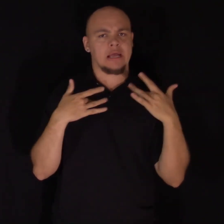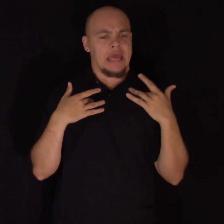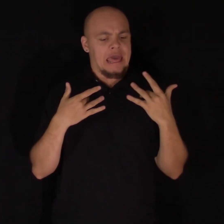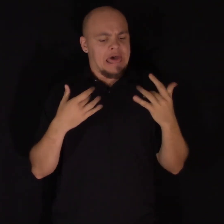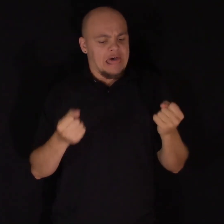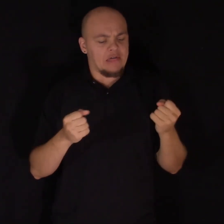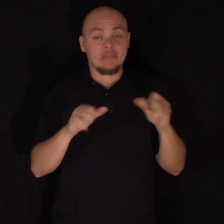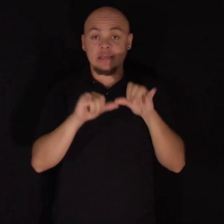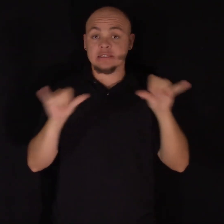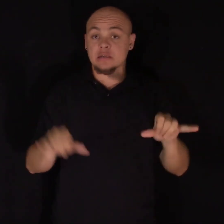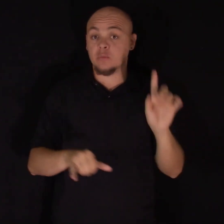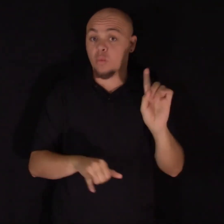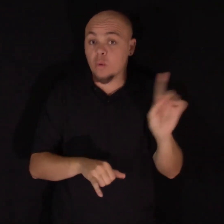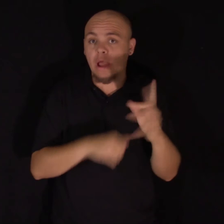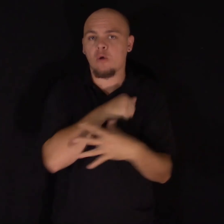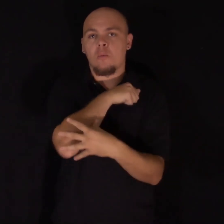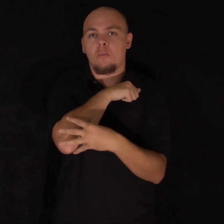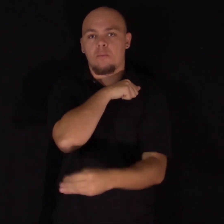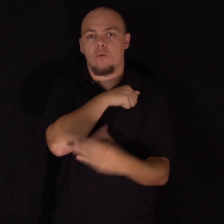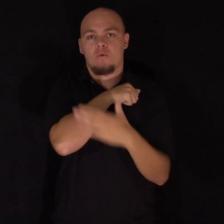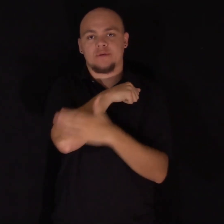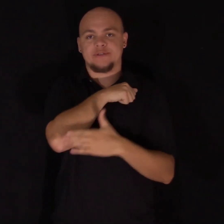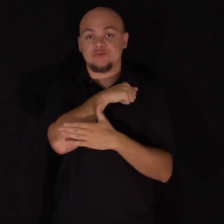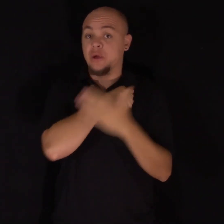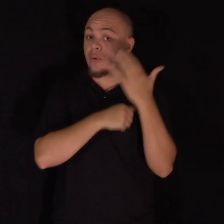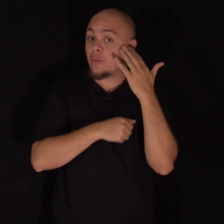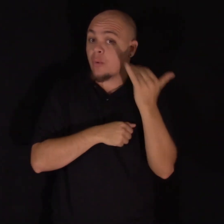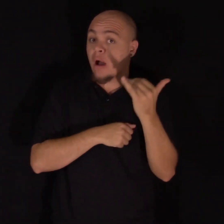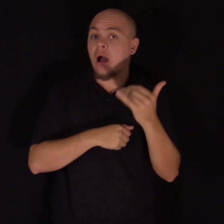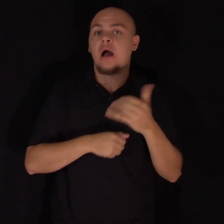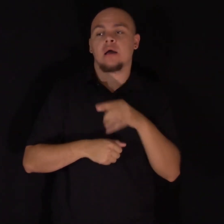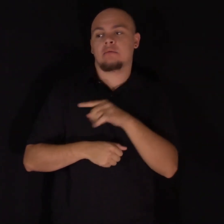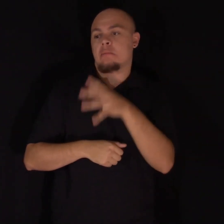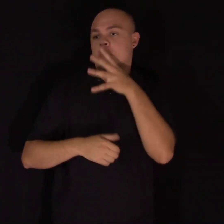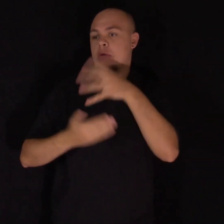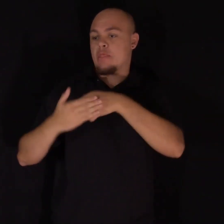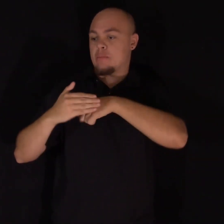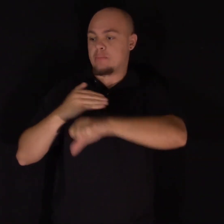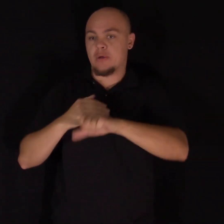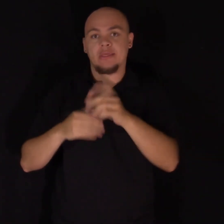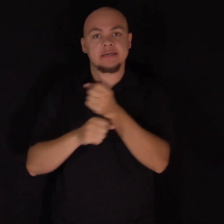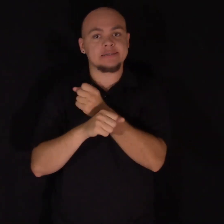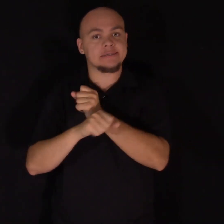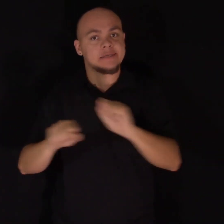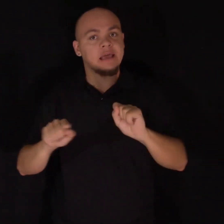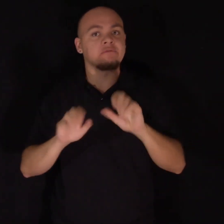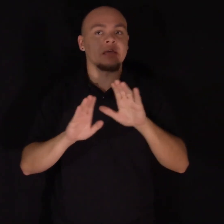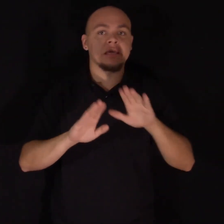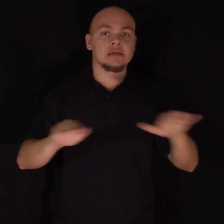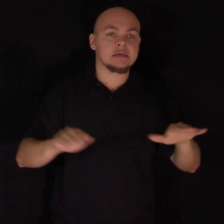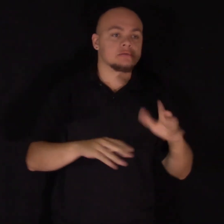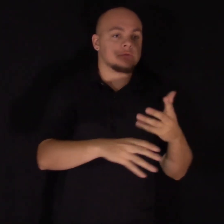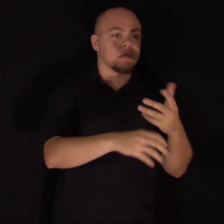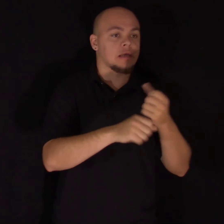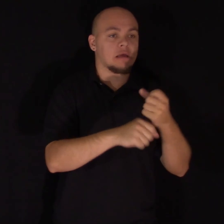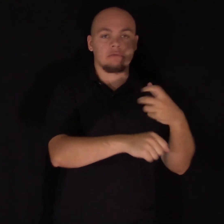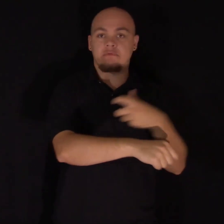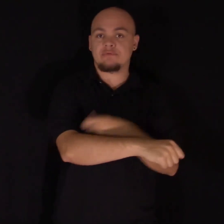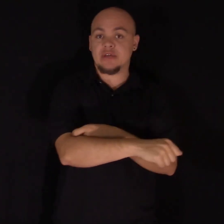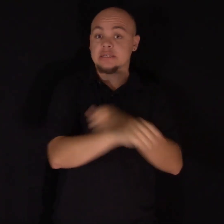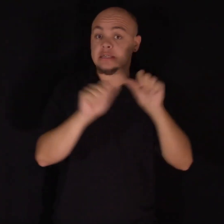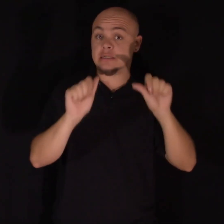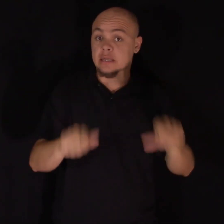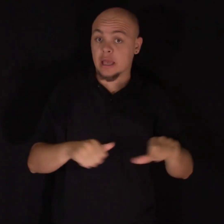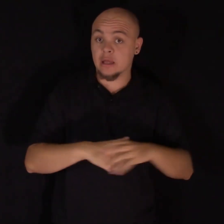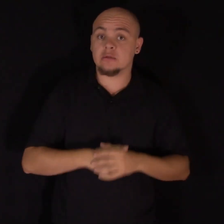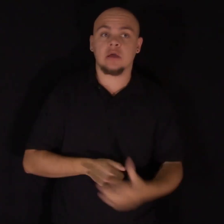poor countries. That's where mothers can give birth safely, kids can get all their vaccines, but also where we'll